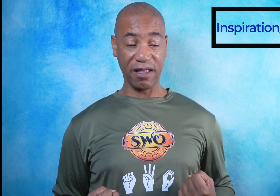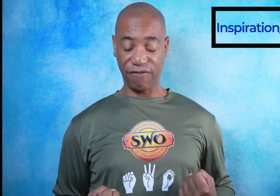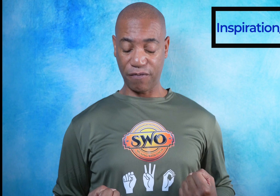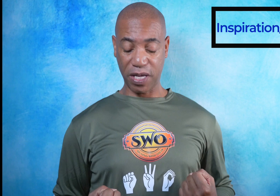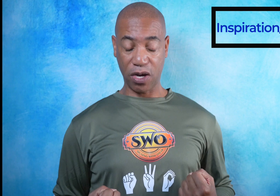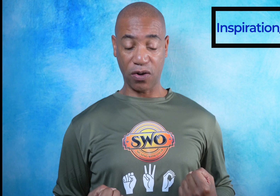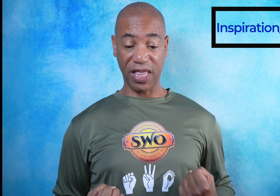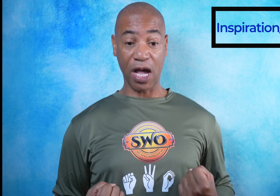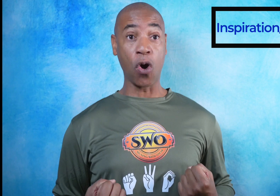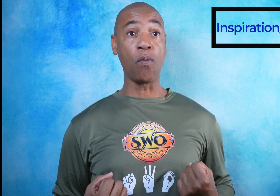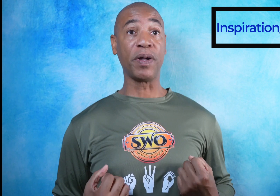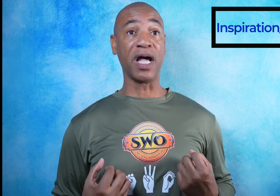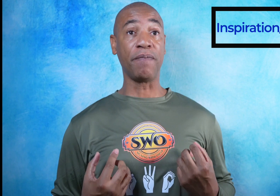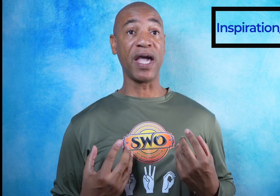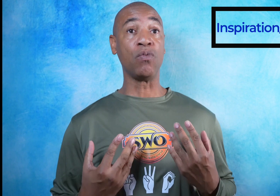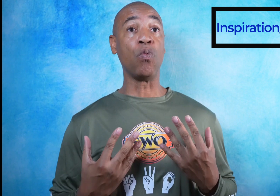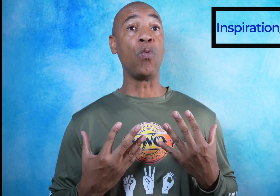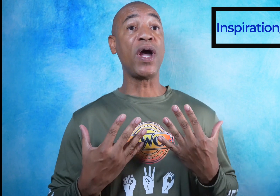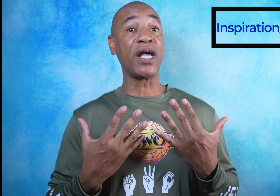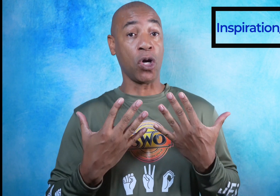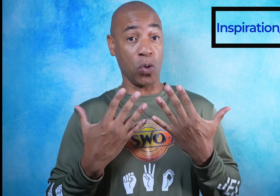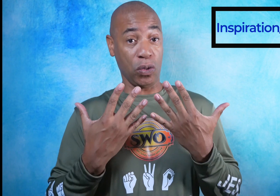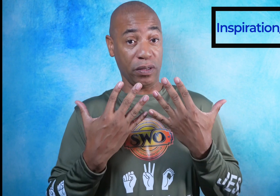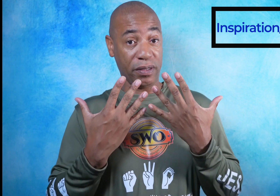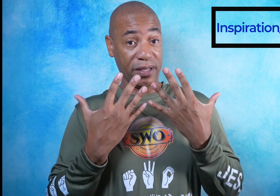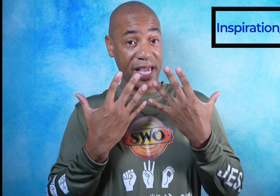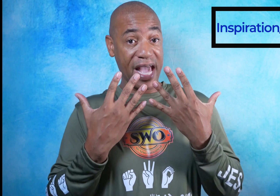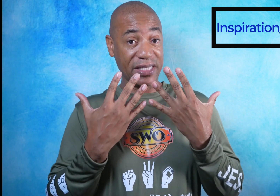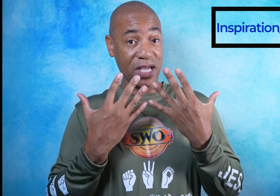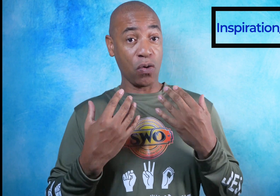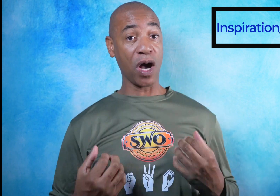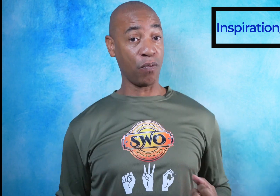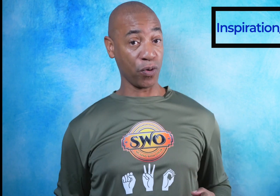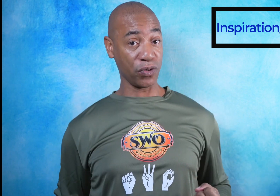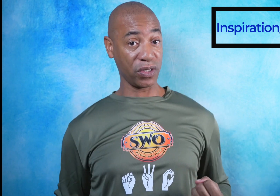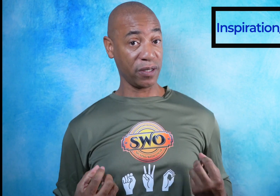then from here, they open up and wiggle as they go upwards.